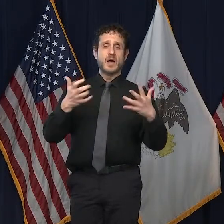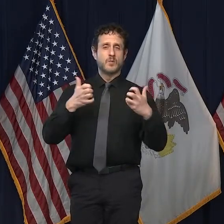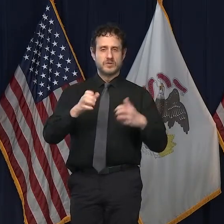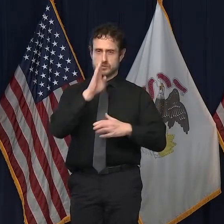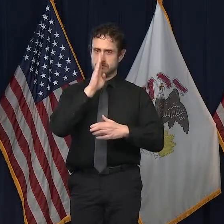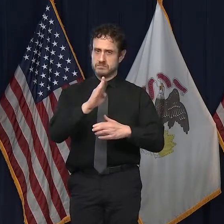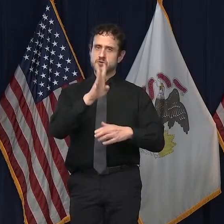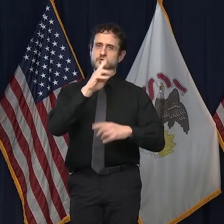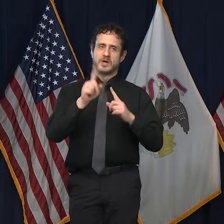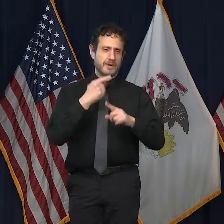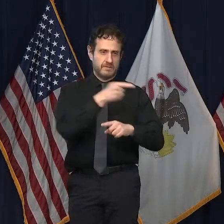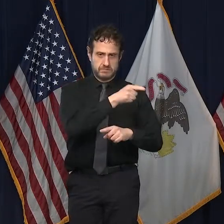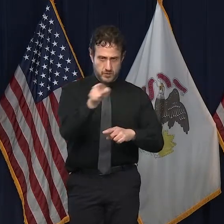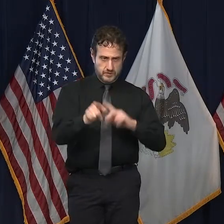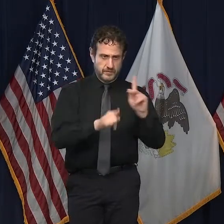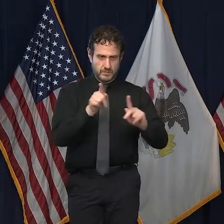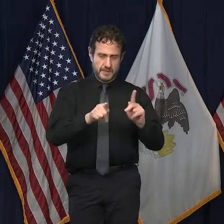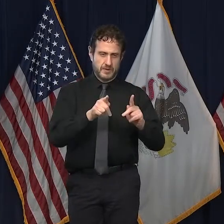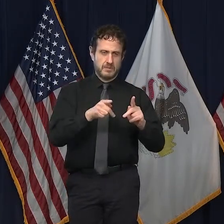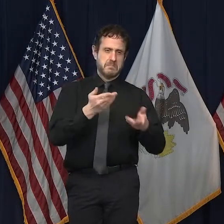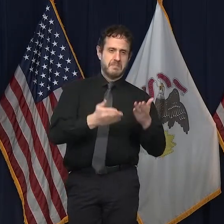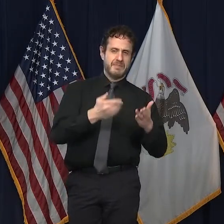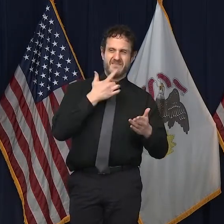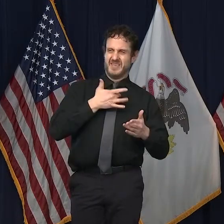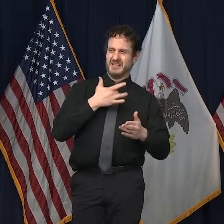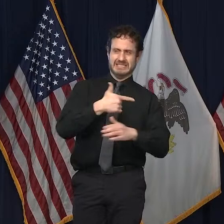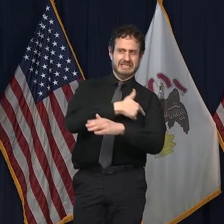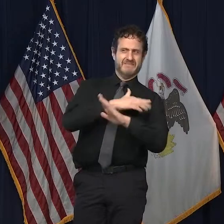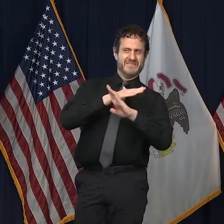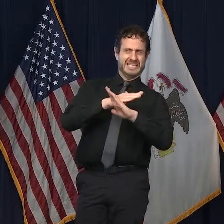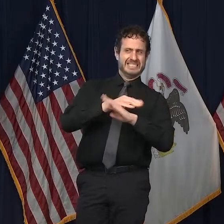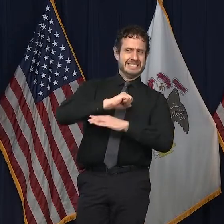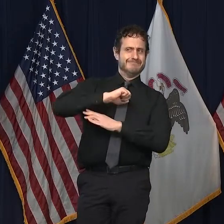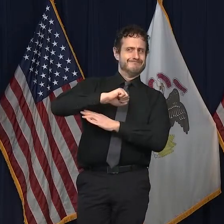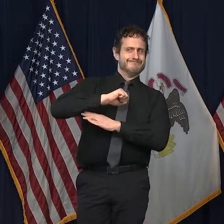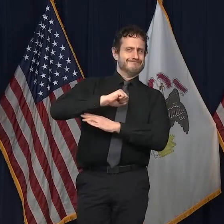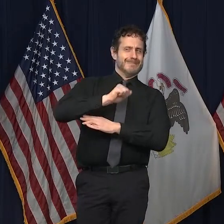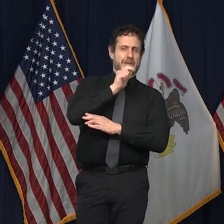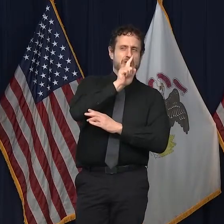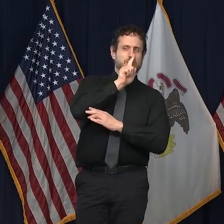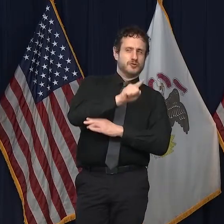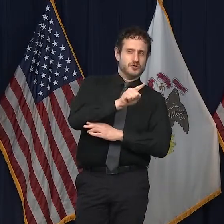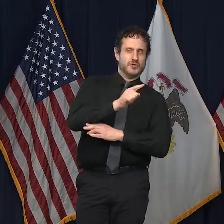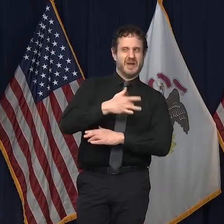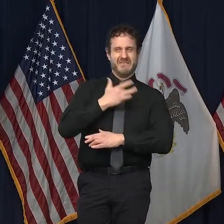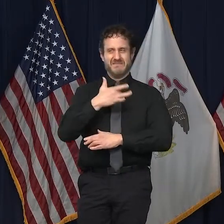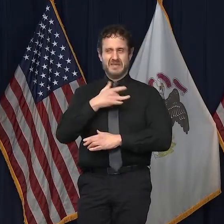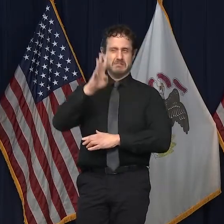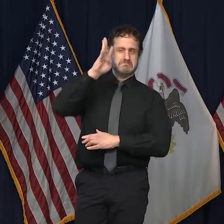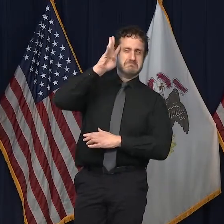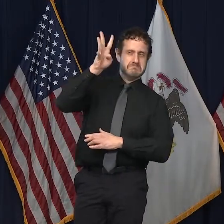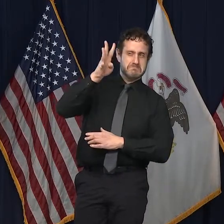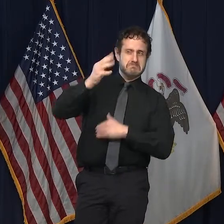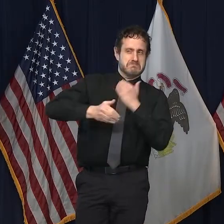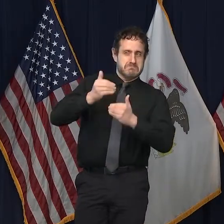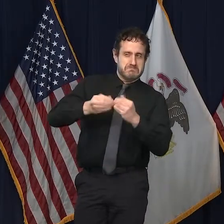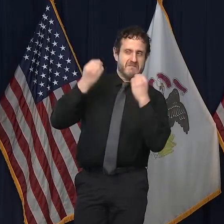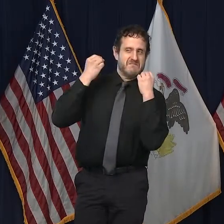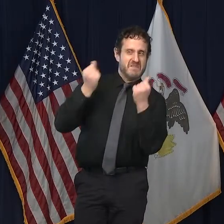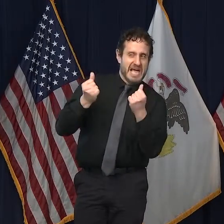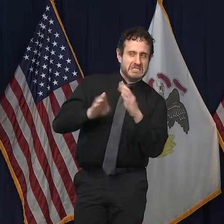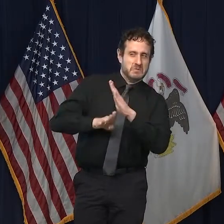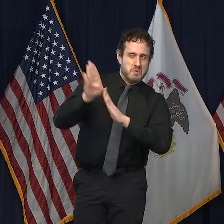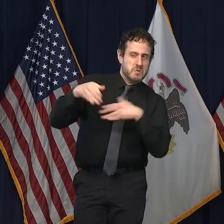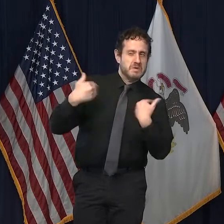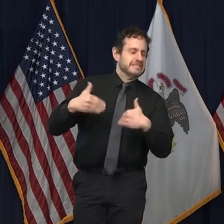directly address those of you who may be hesitant to take a vaccine because you have questions about how quickly this came to